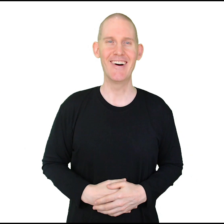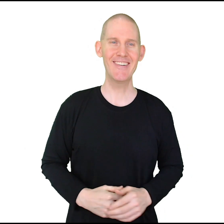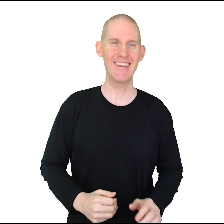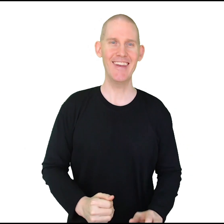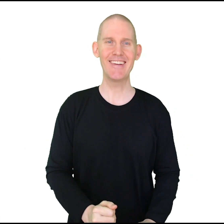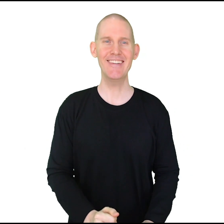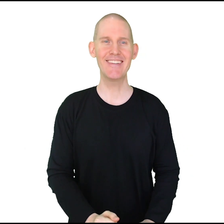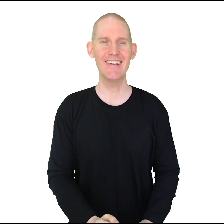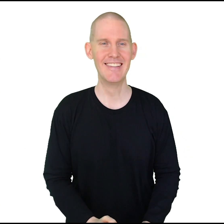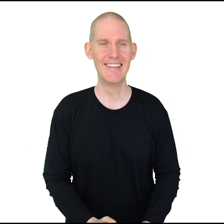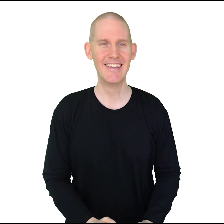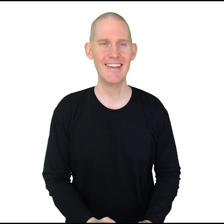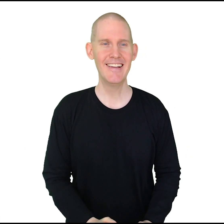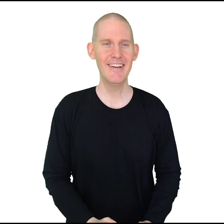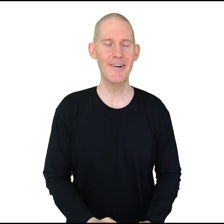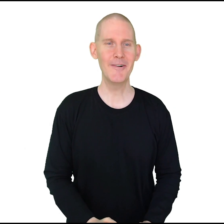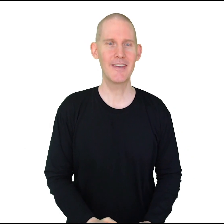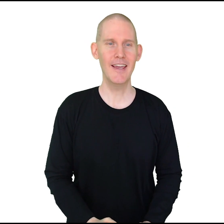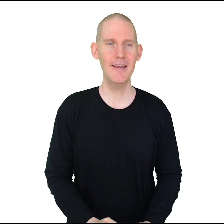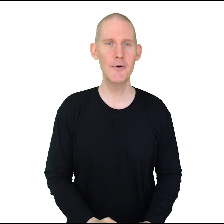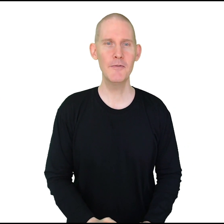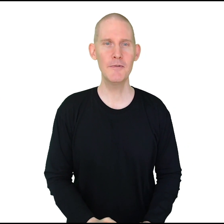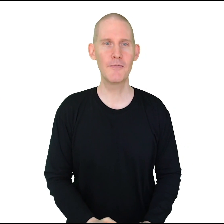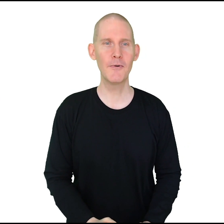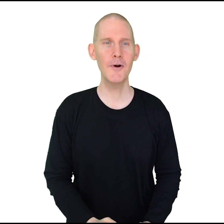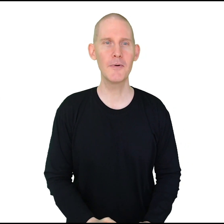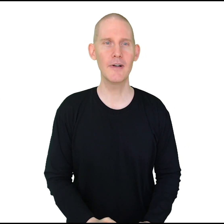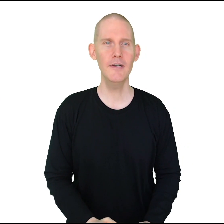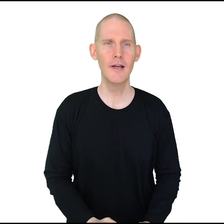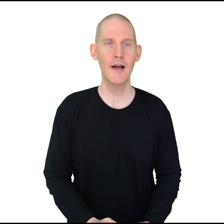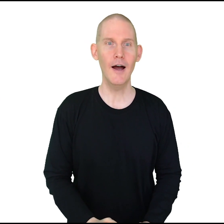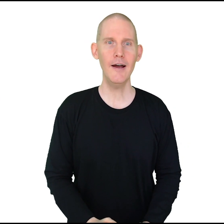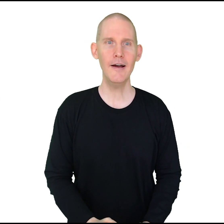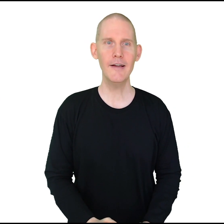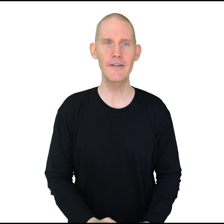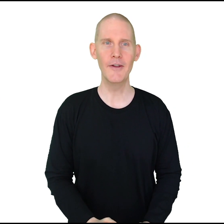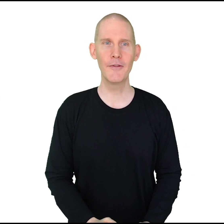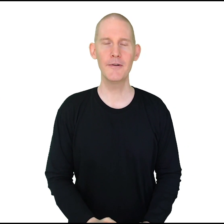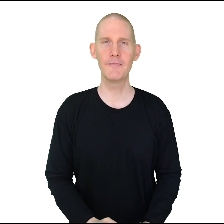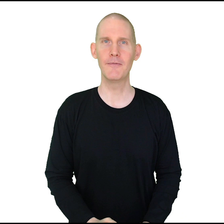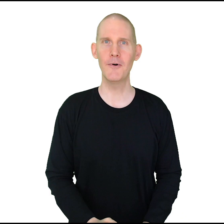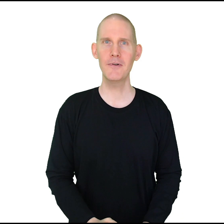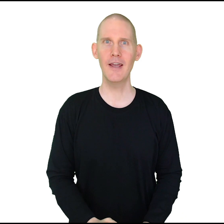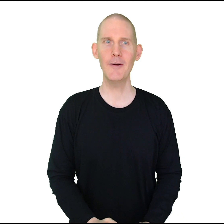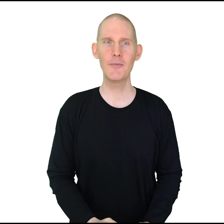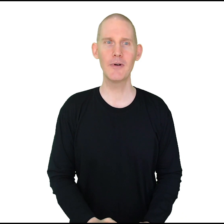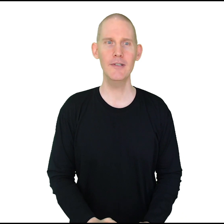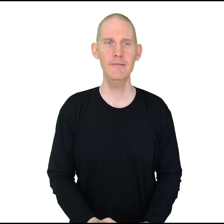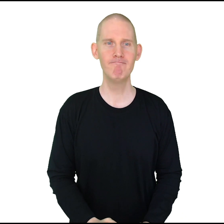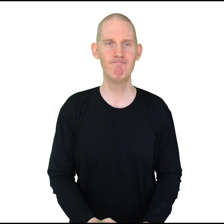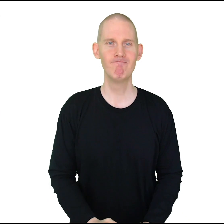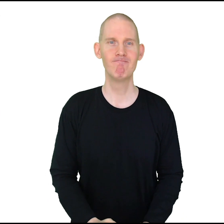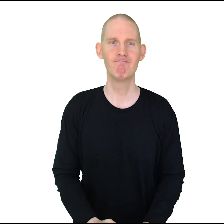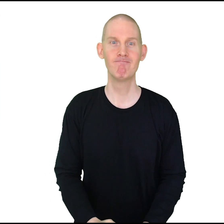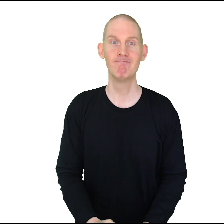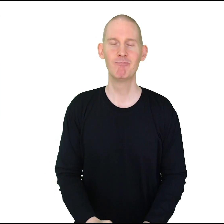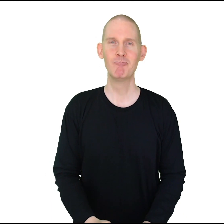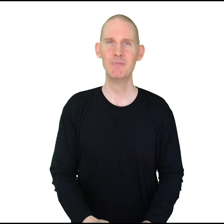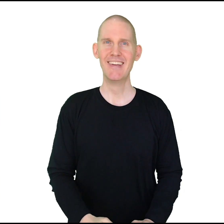Okay, good. Okay, moving forward. Another vocab word.